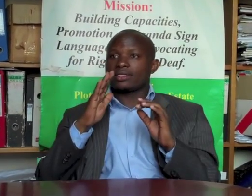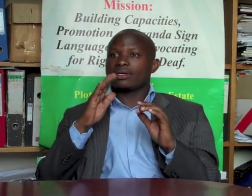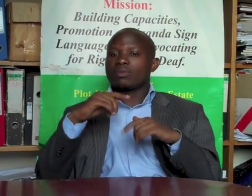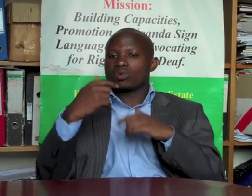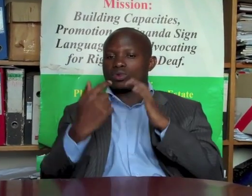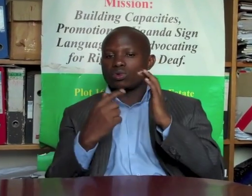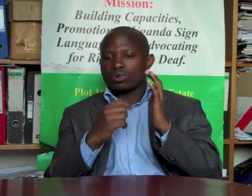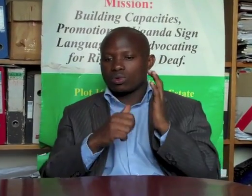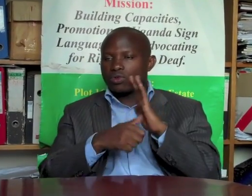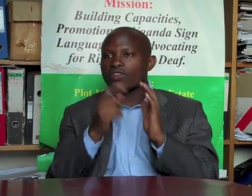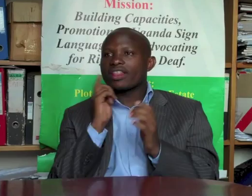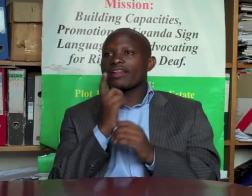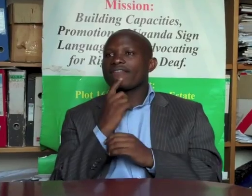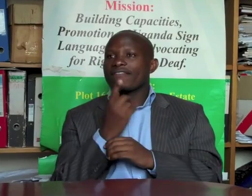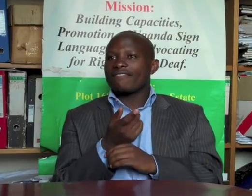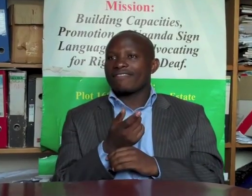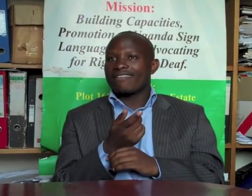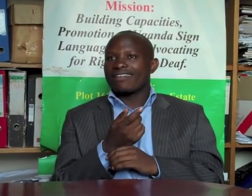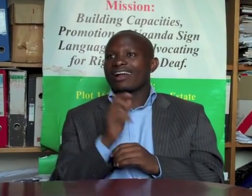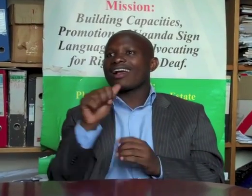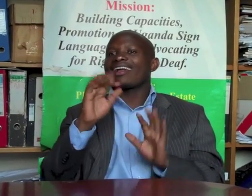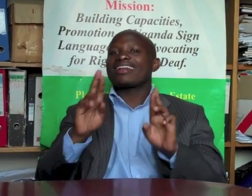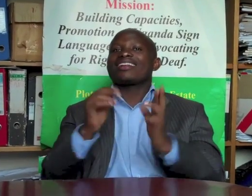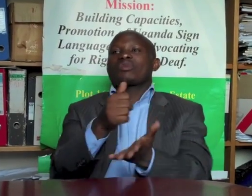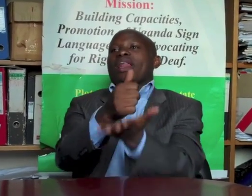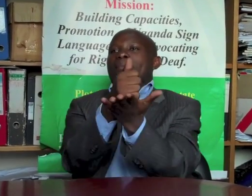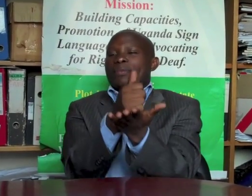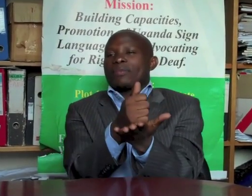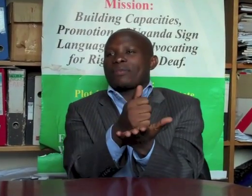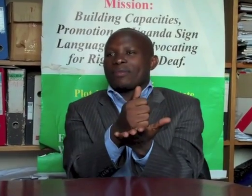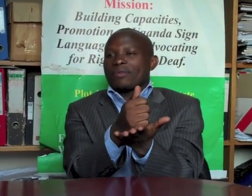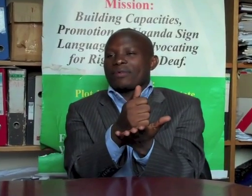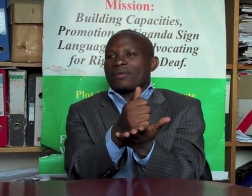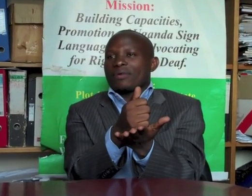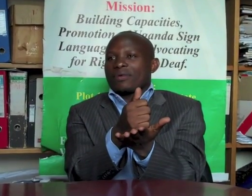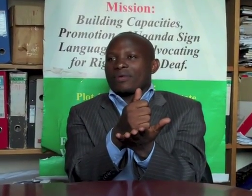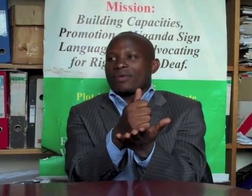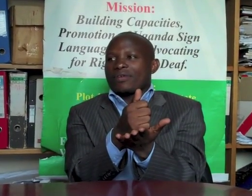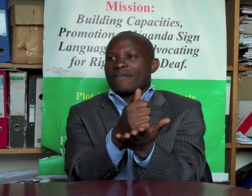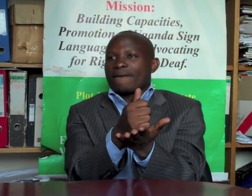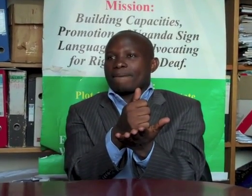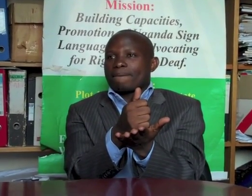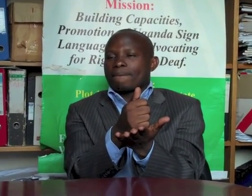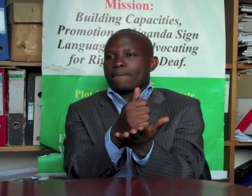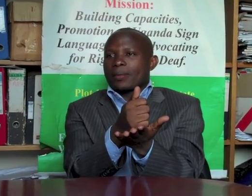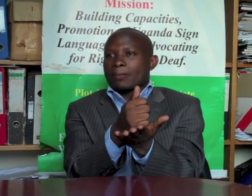someone gets awareness, then the issue of discriminating will be out. They will be ready to help.